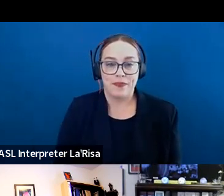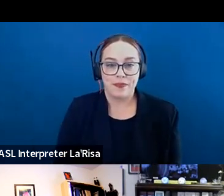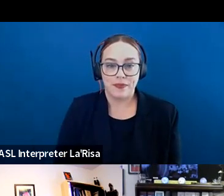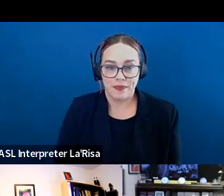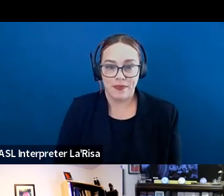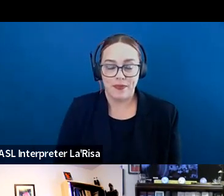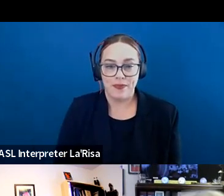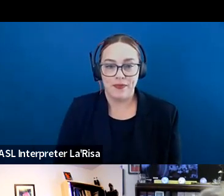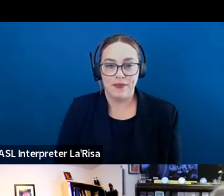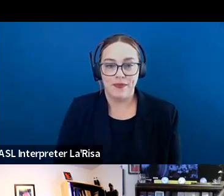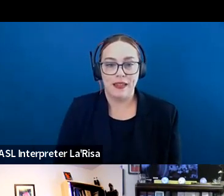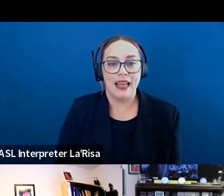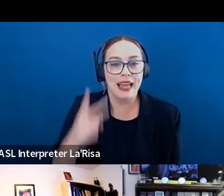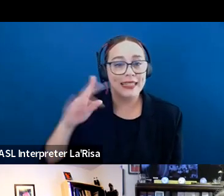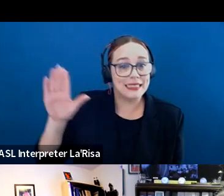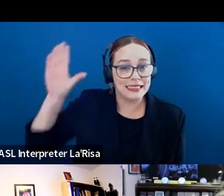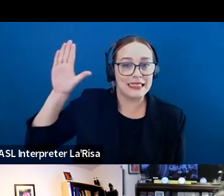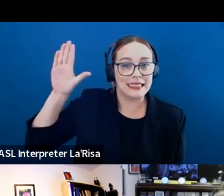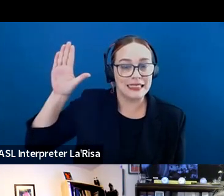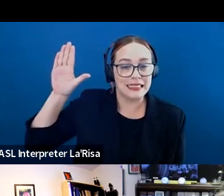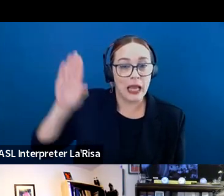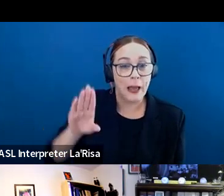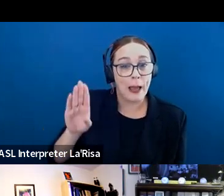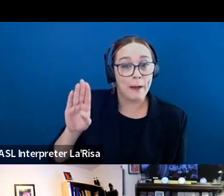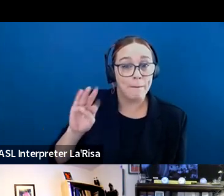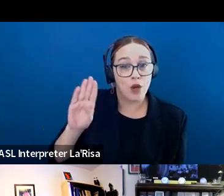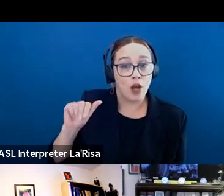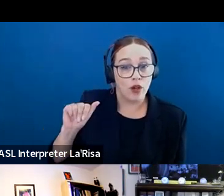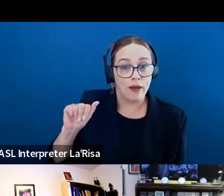Okay, I did see a hand up. So Barbara,